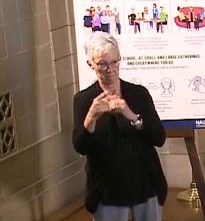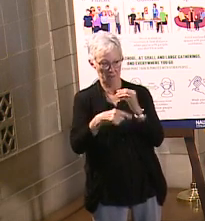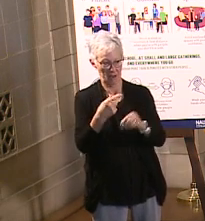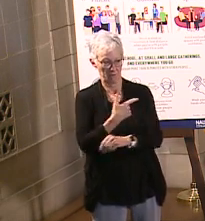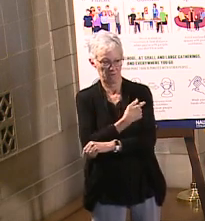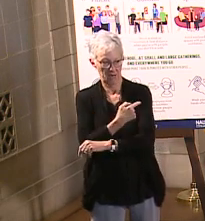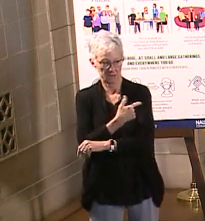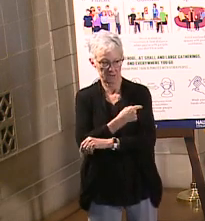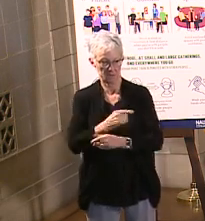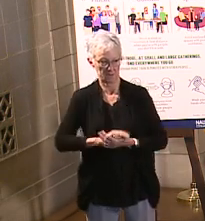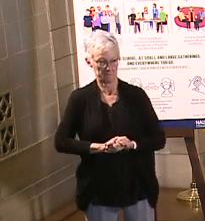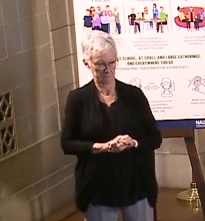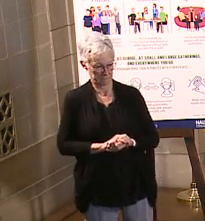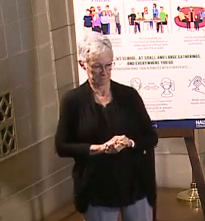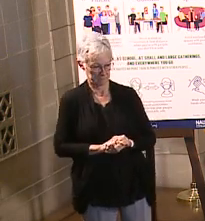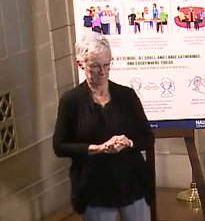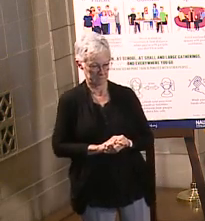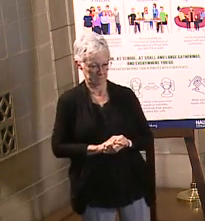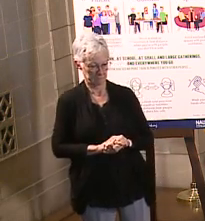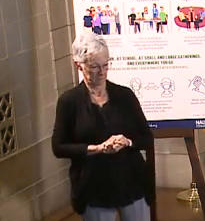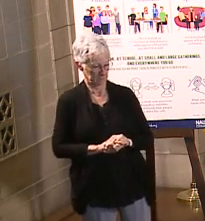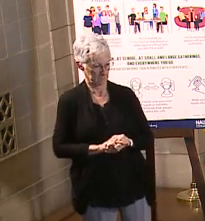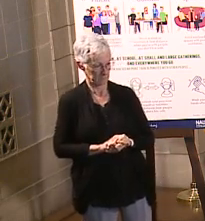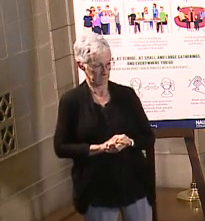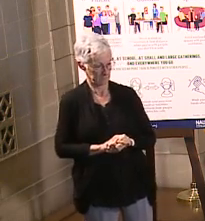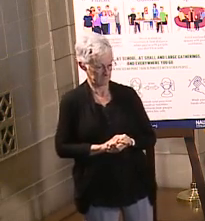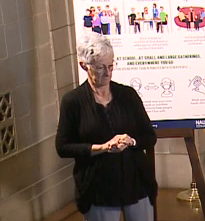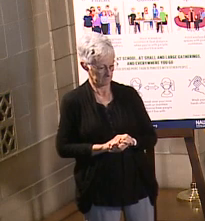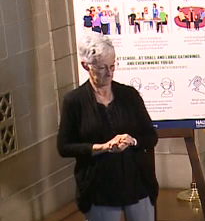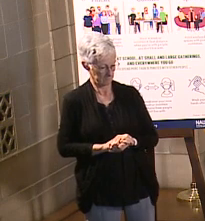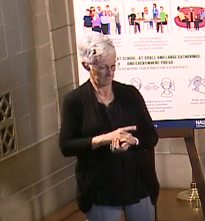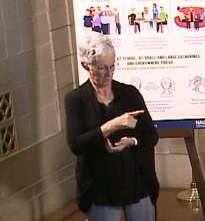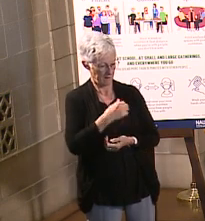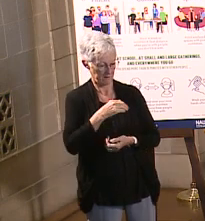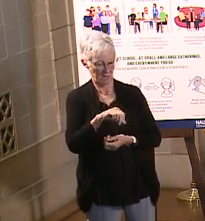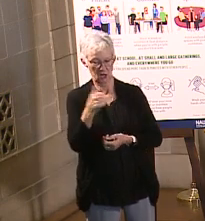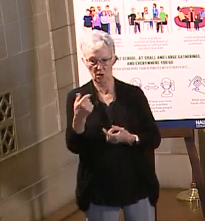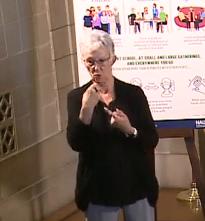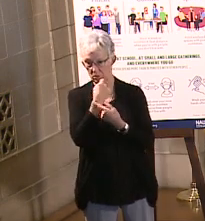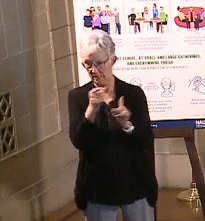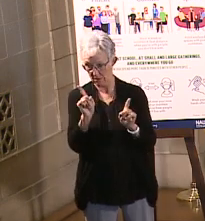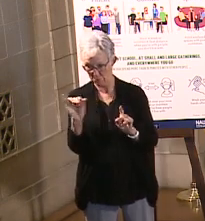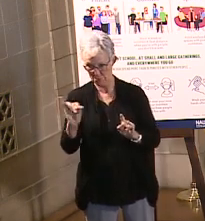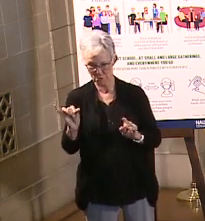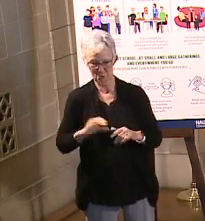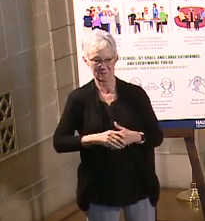details about what we've got going on here? And I think you've got an exciting announcement to make too, so.